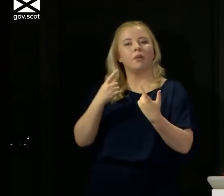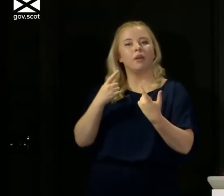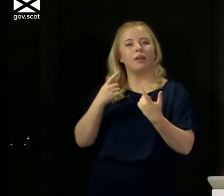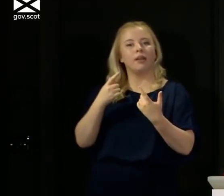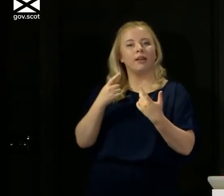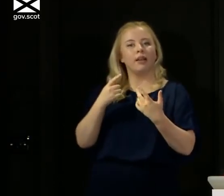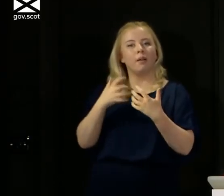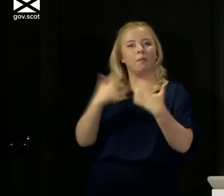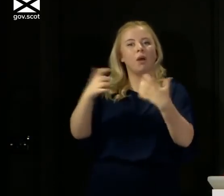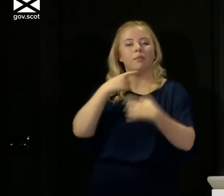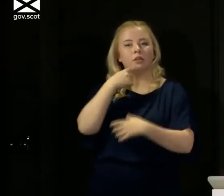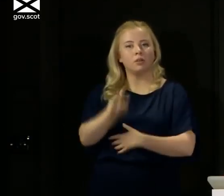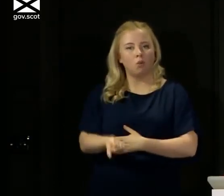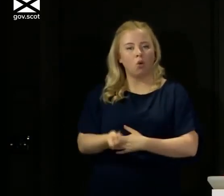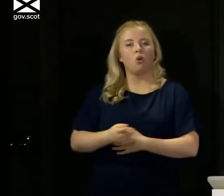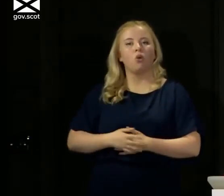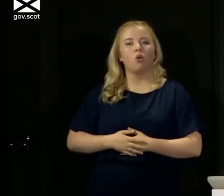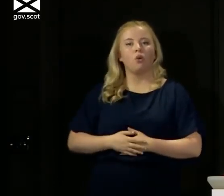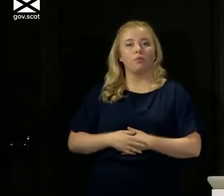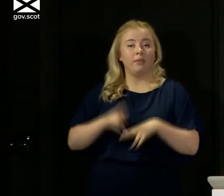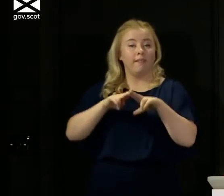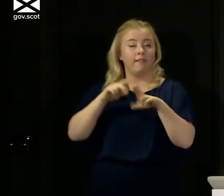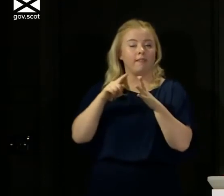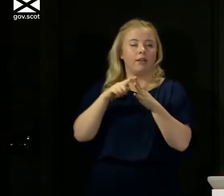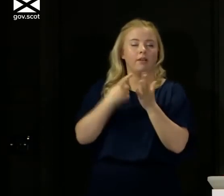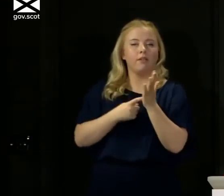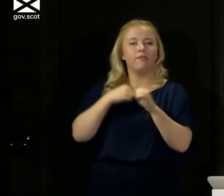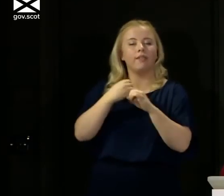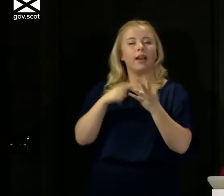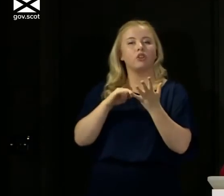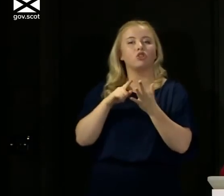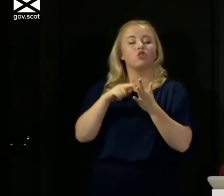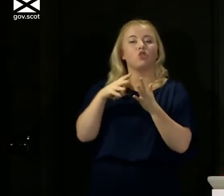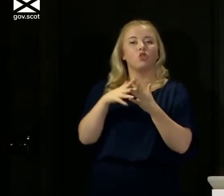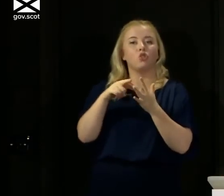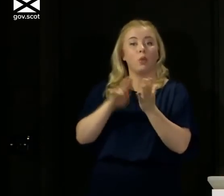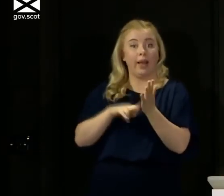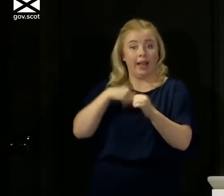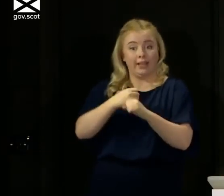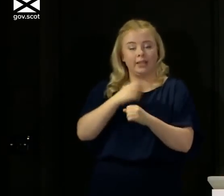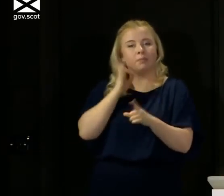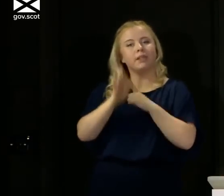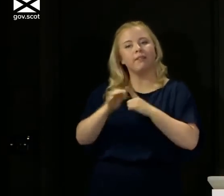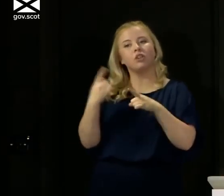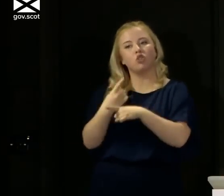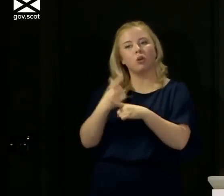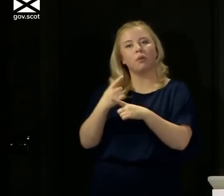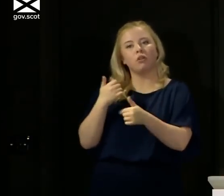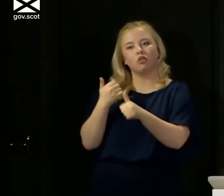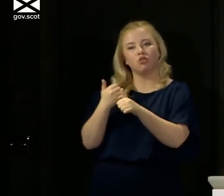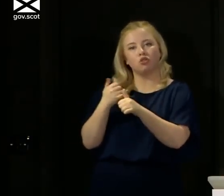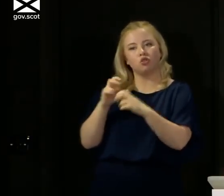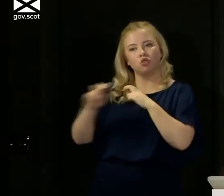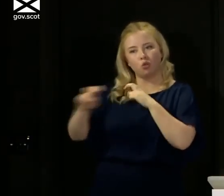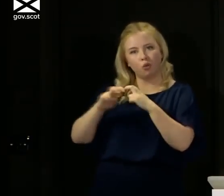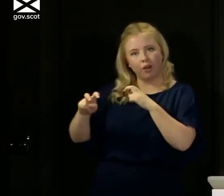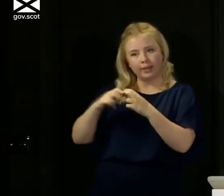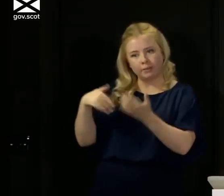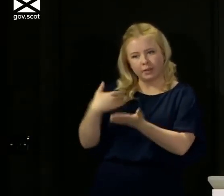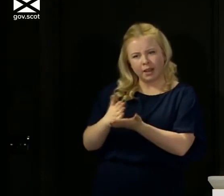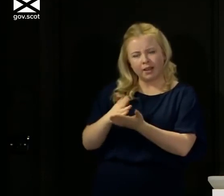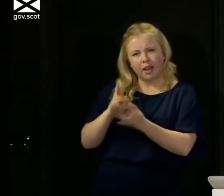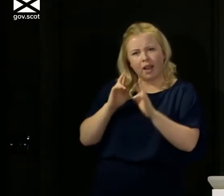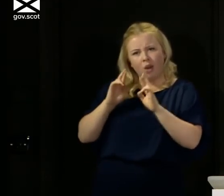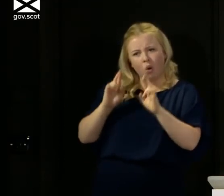is in particular talking to the tourist sector about how they adapt and how we hope that they can start to look forward to